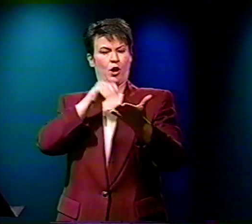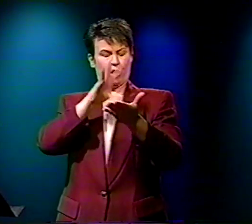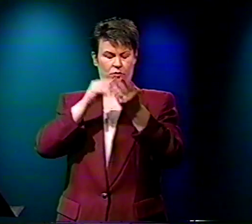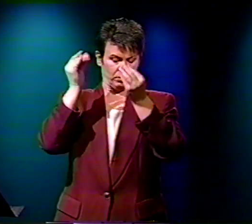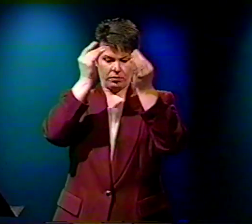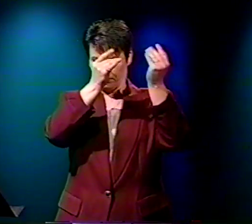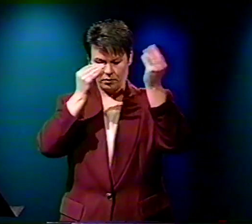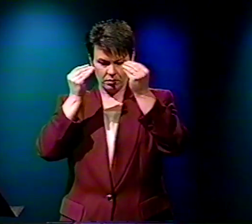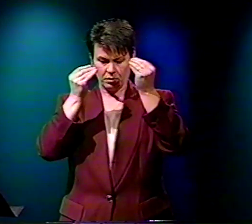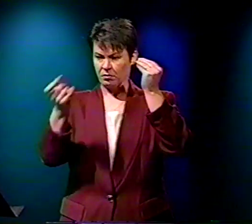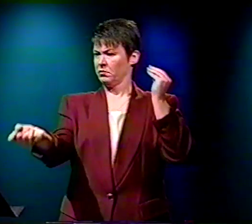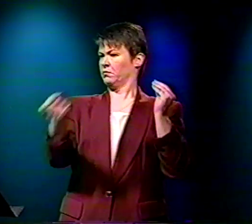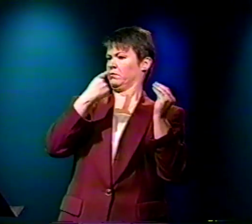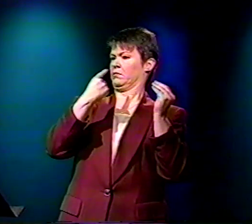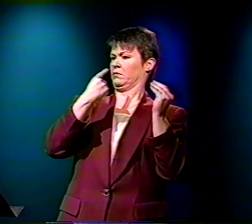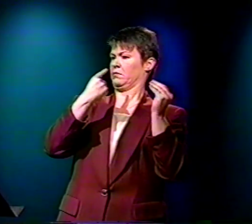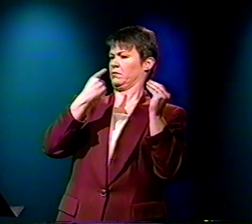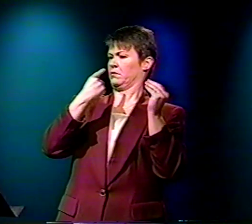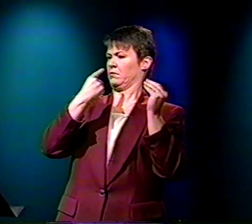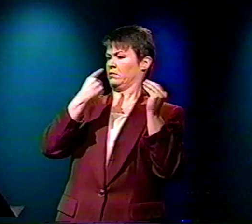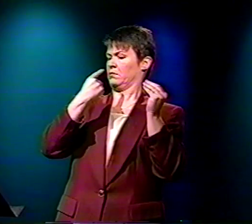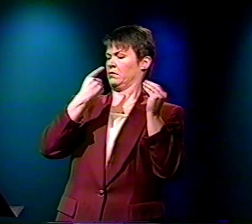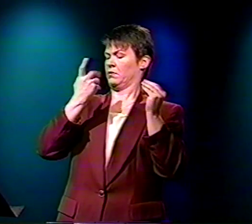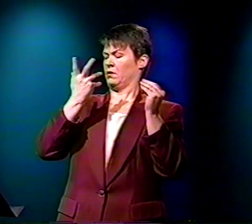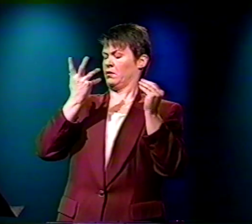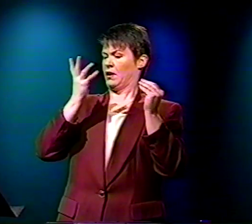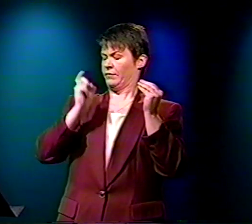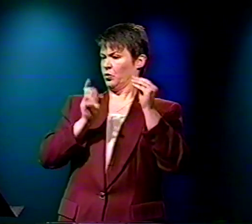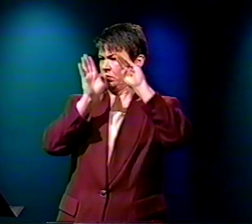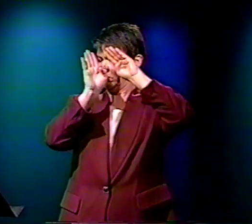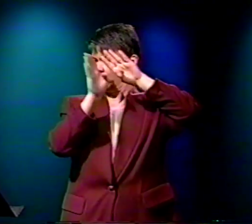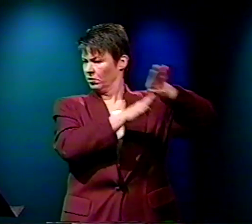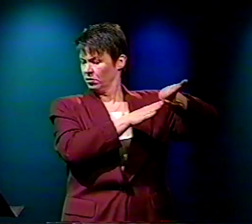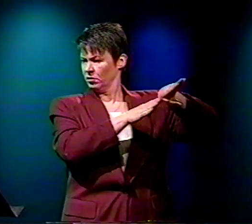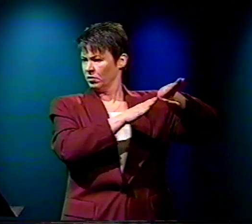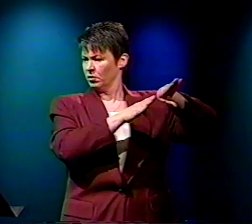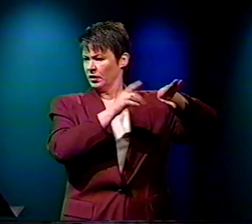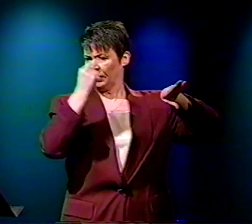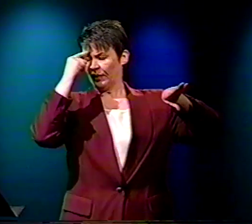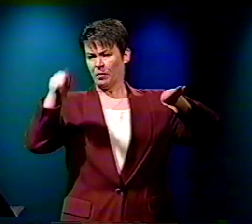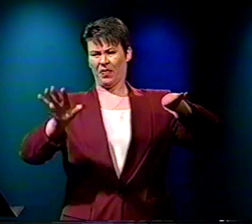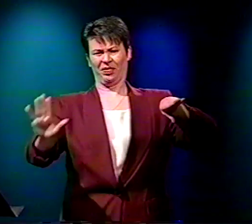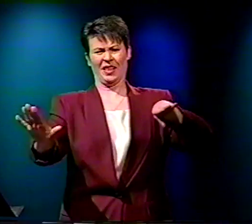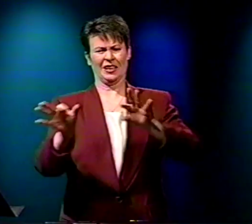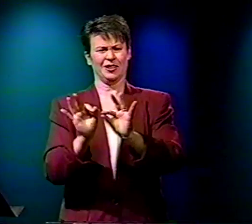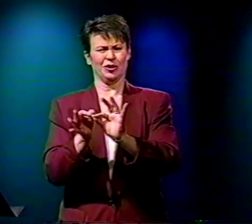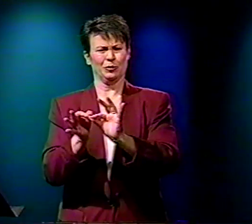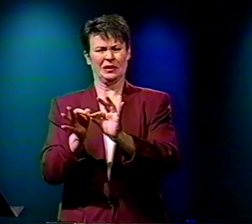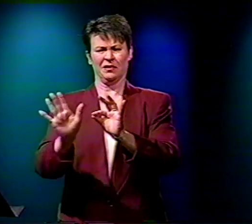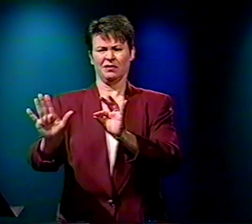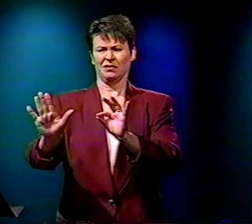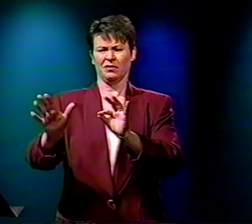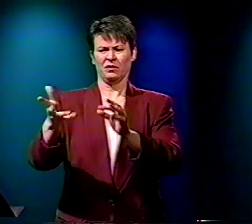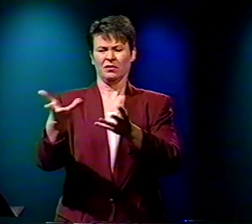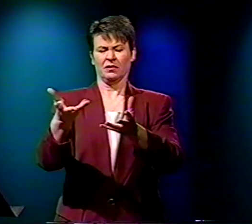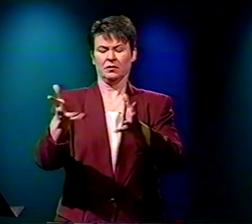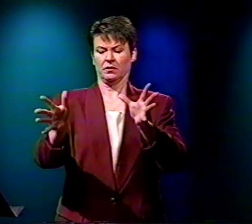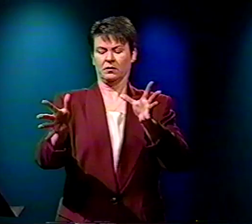thinking about the content of what they've been taught. And so when they're asked this question related to the interpretation, that means they have to set